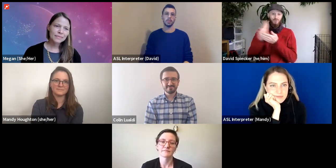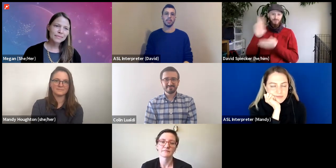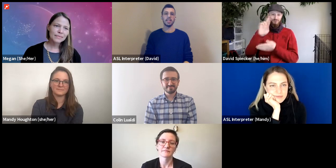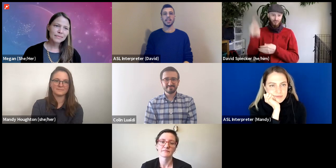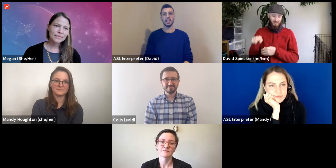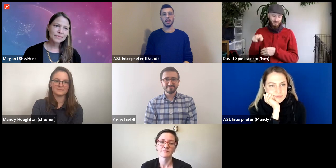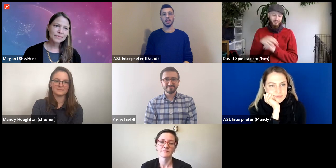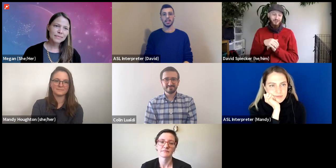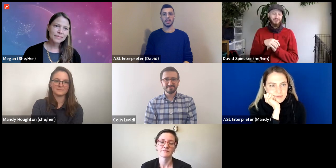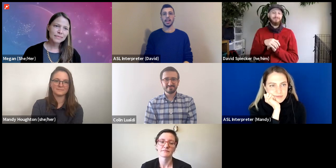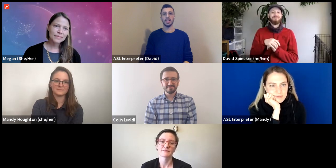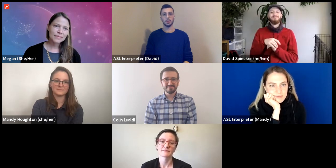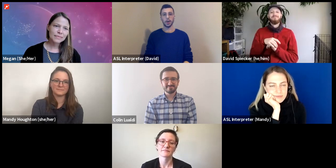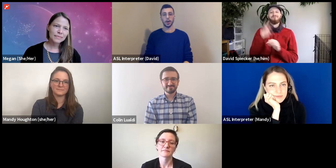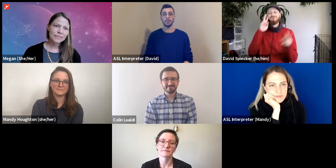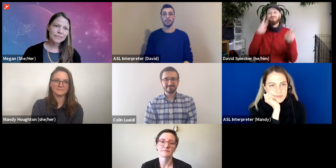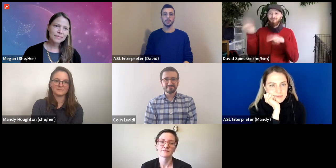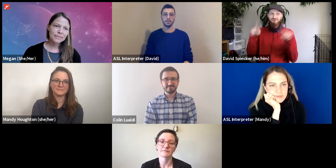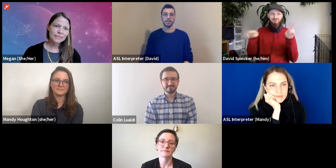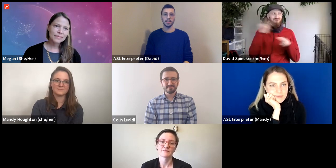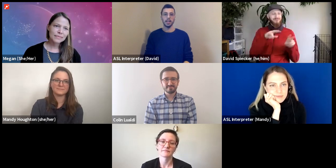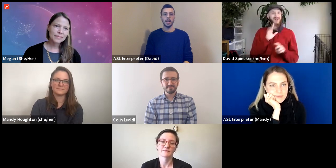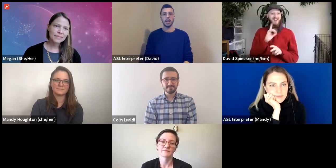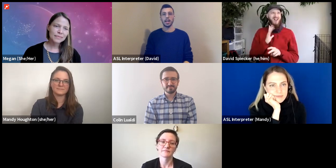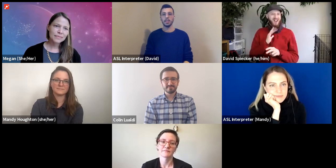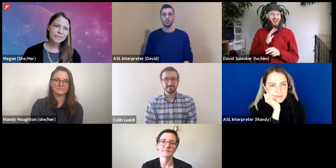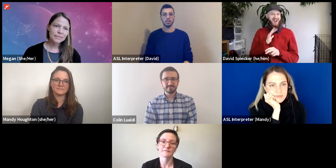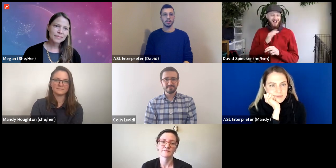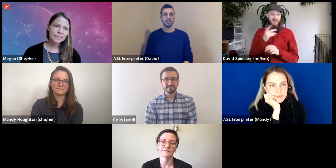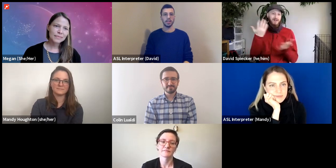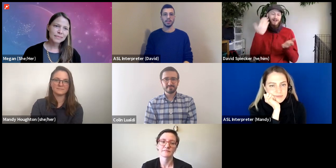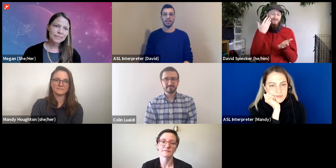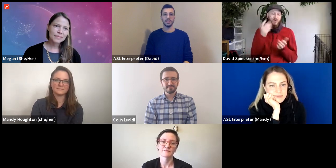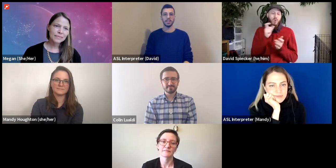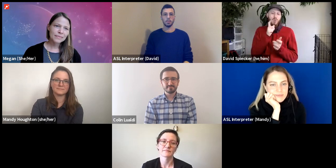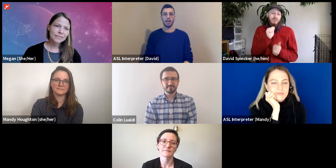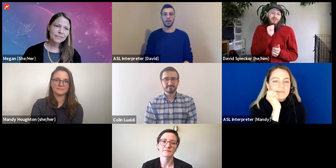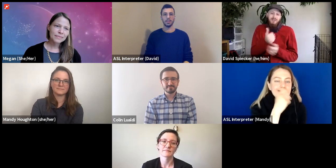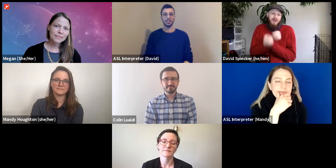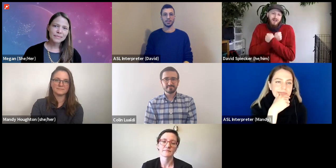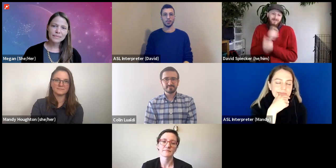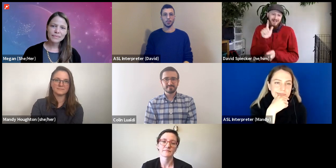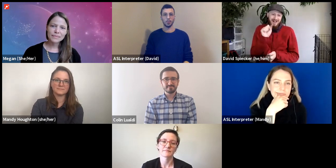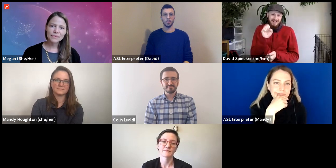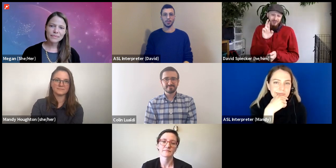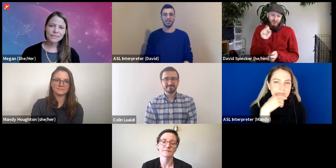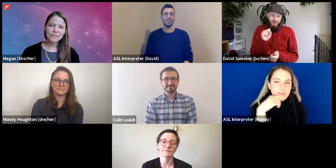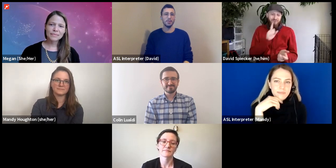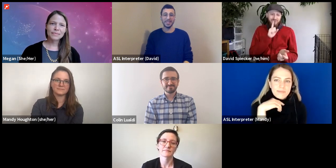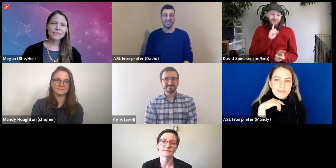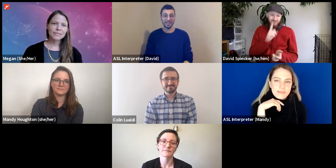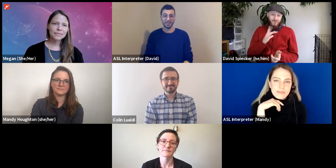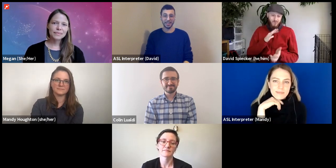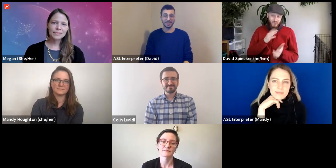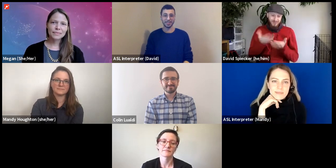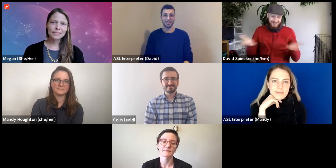We abbreviate that to LLE at U of R. And as I was looking around, I just thought, wow, this is so cool. You know,